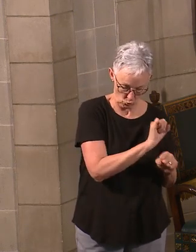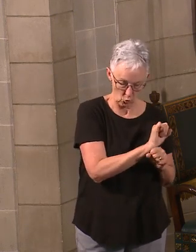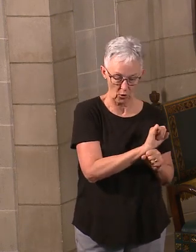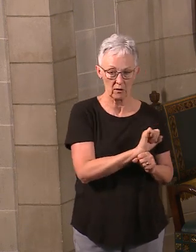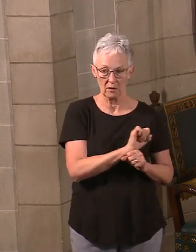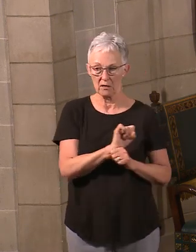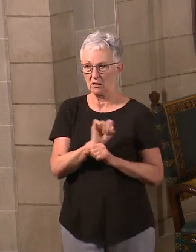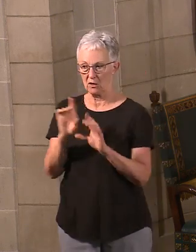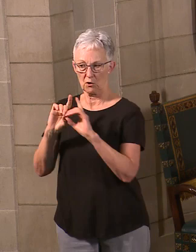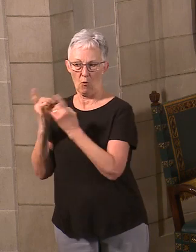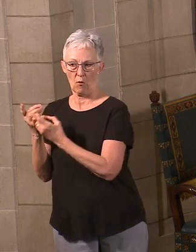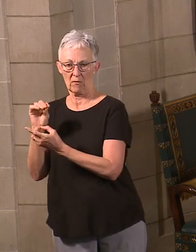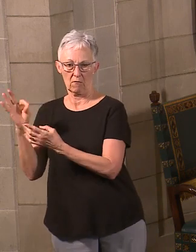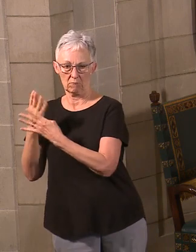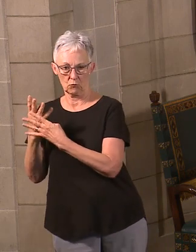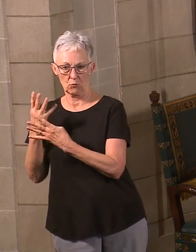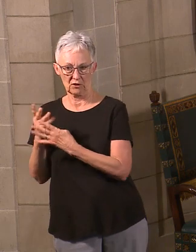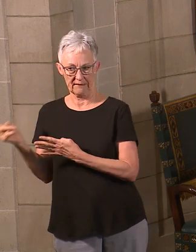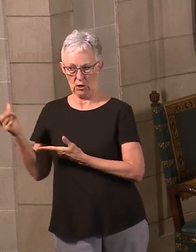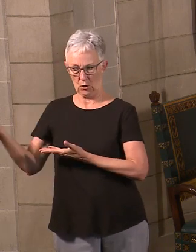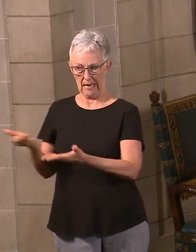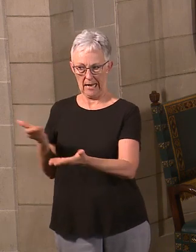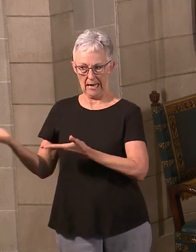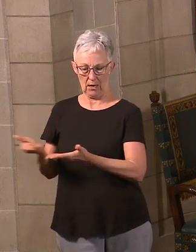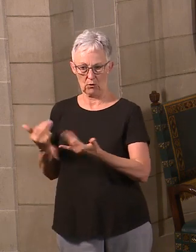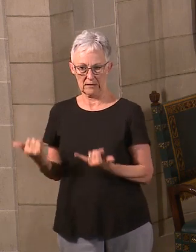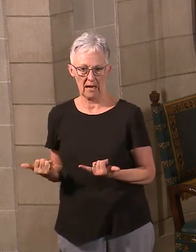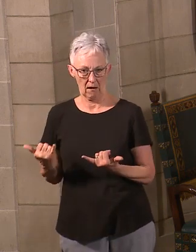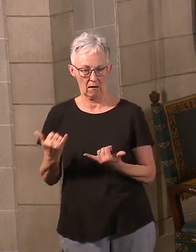Corrections. So please go to,